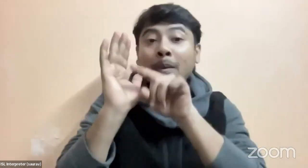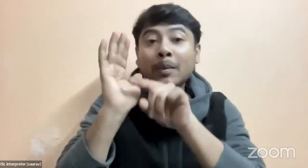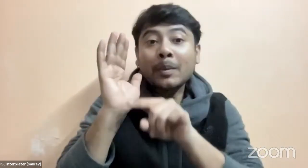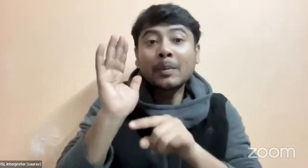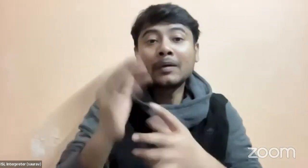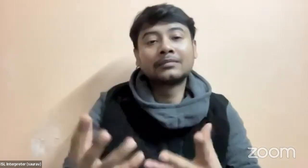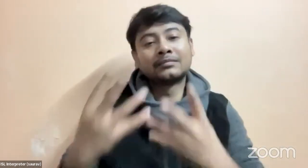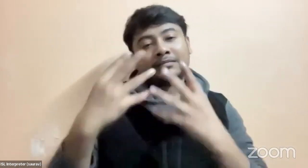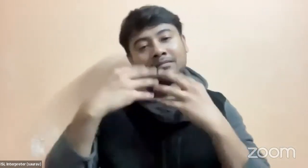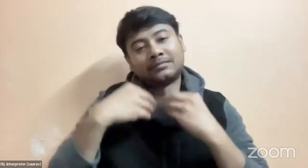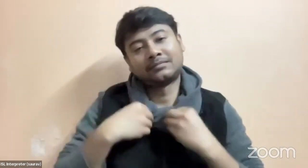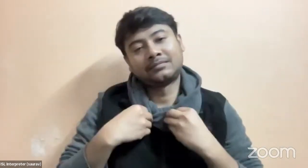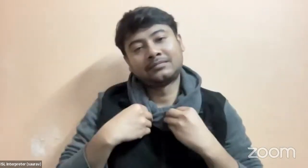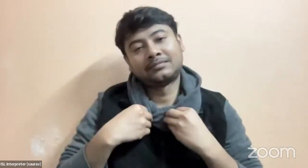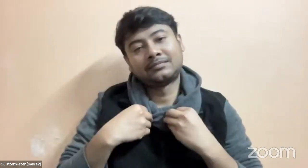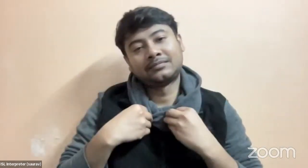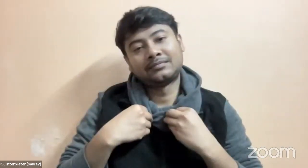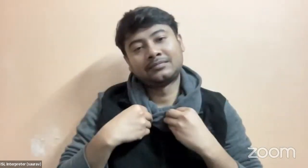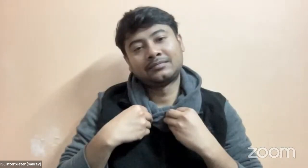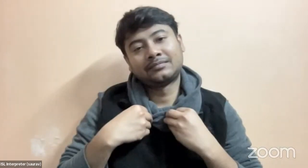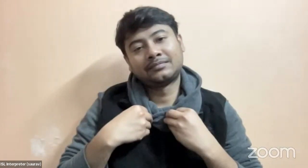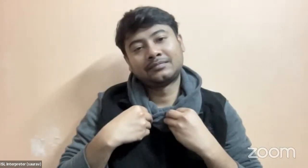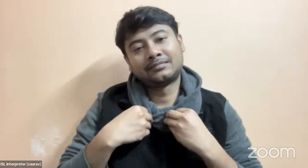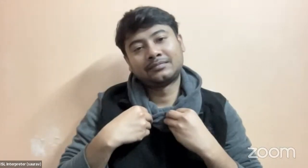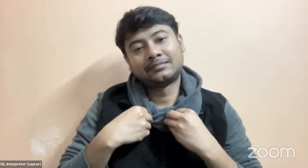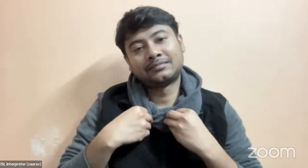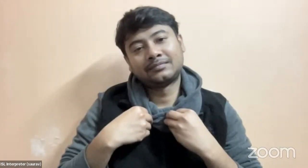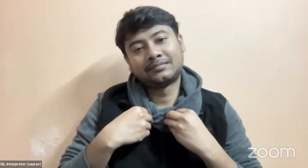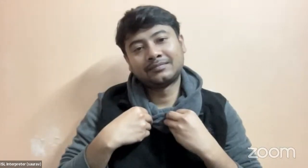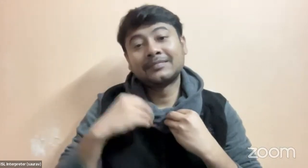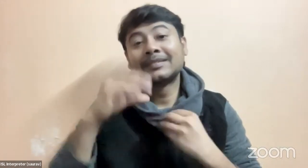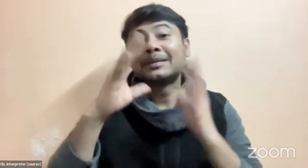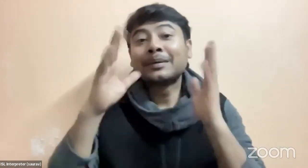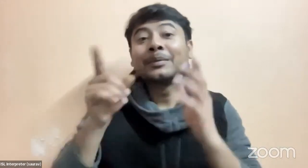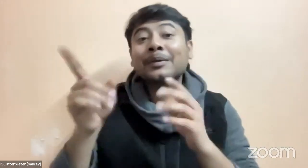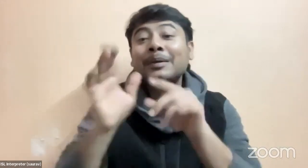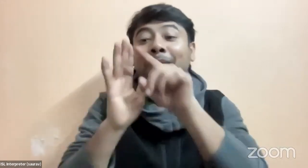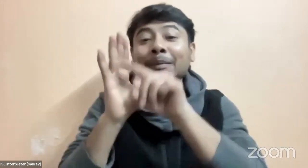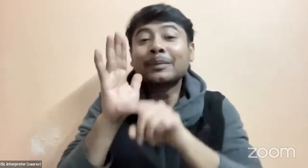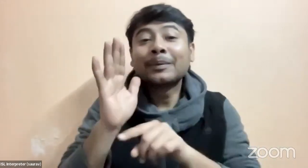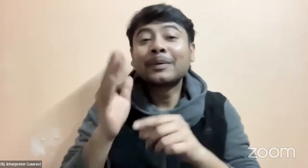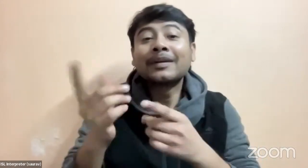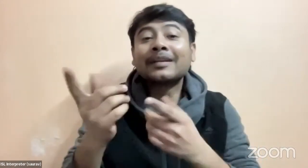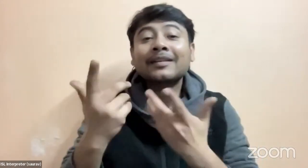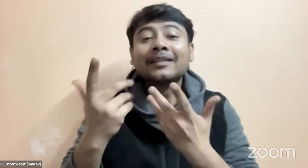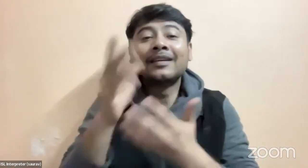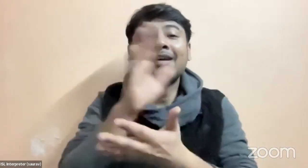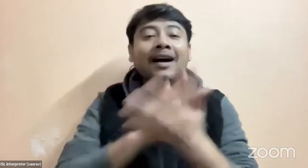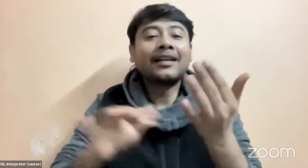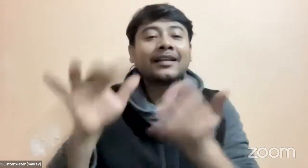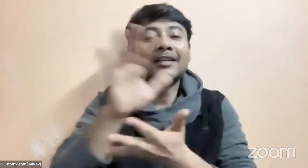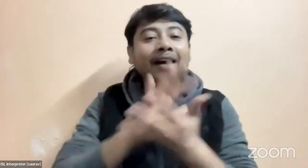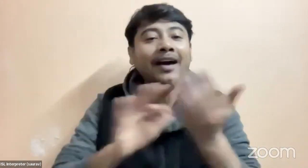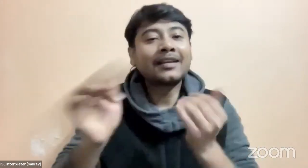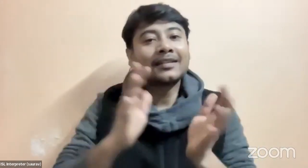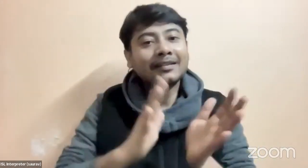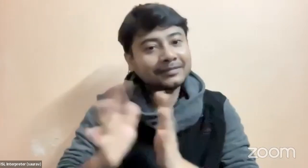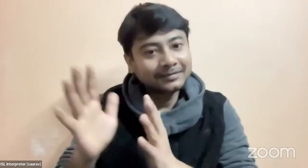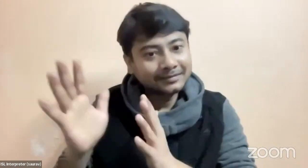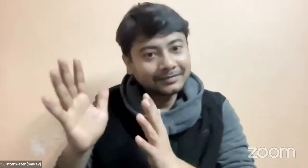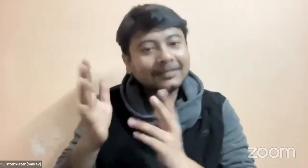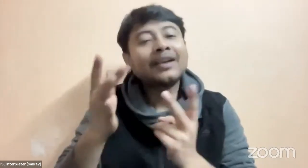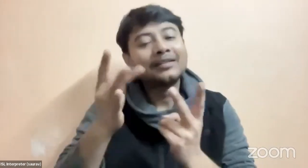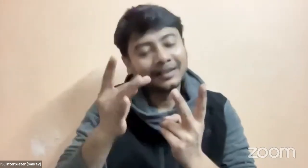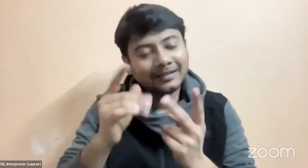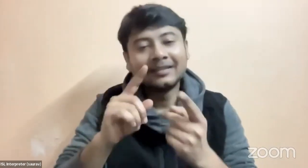Lord Chaitanya has given us answer. Answer is chanting Hare Krishna, dancing on Hare Krishna,